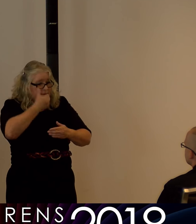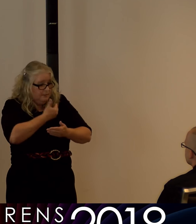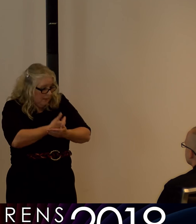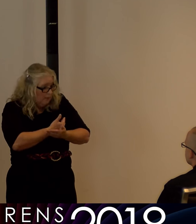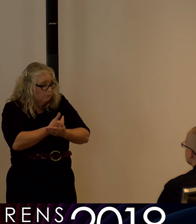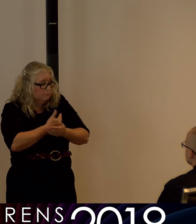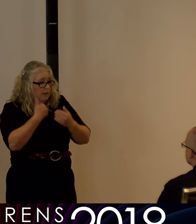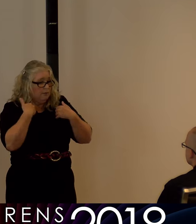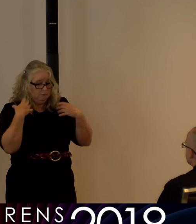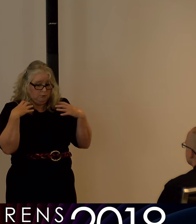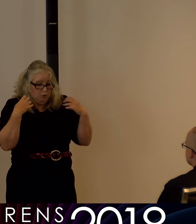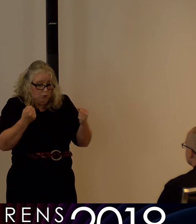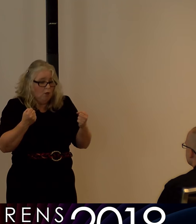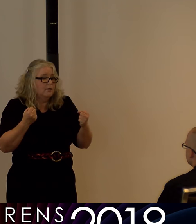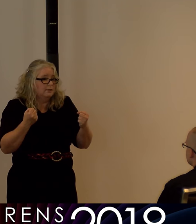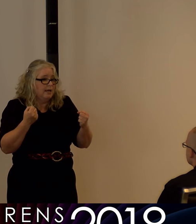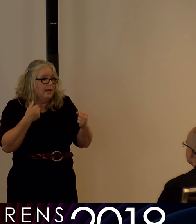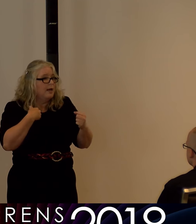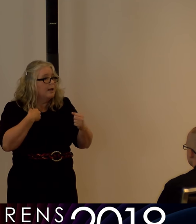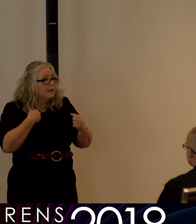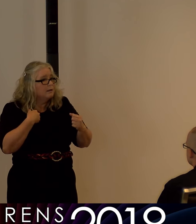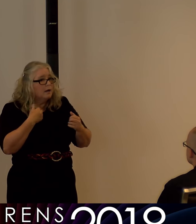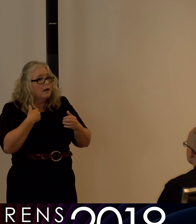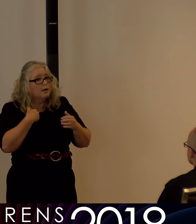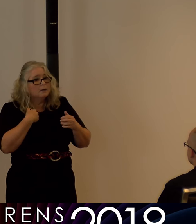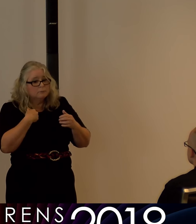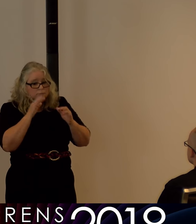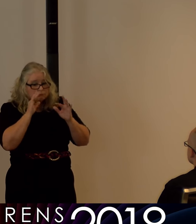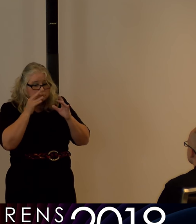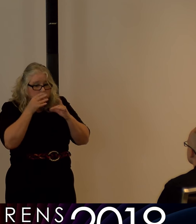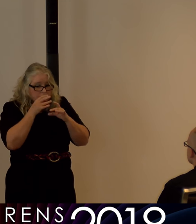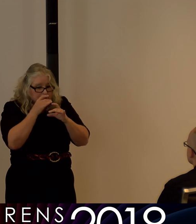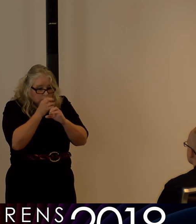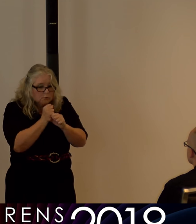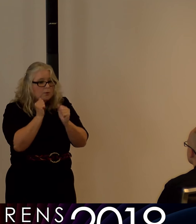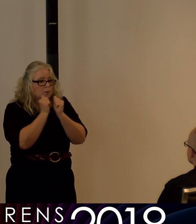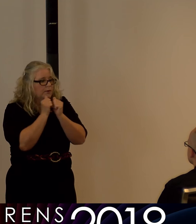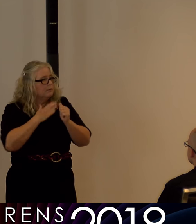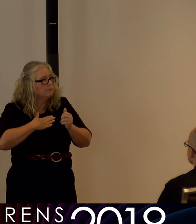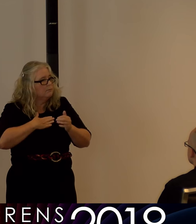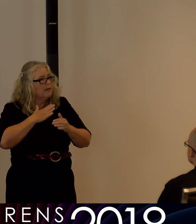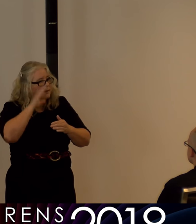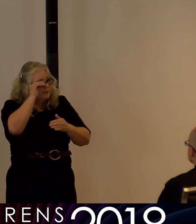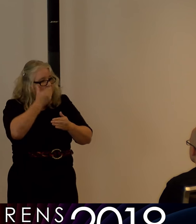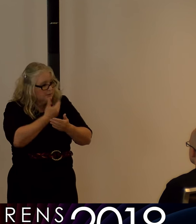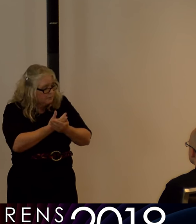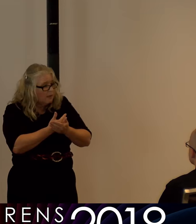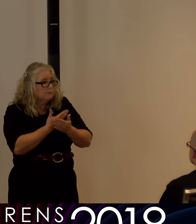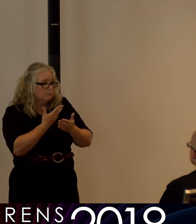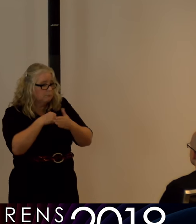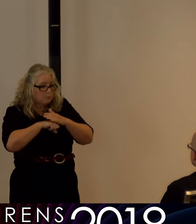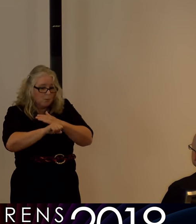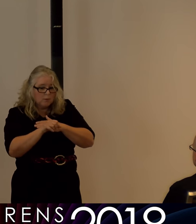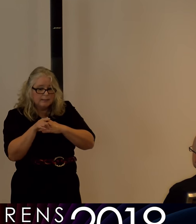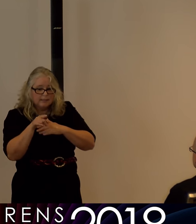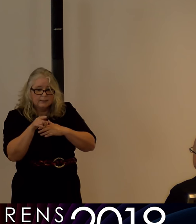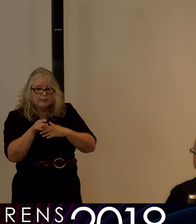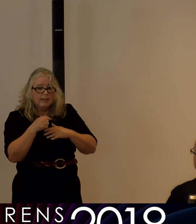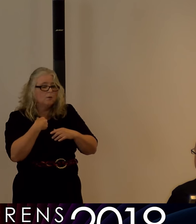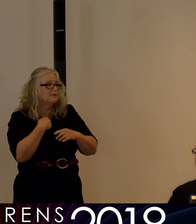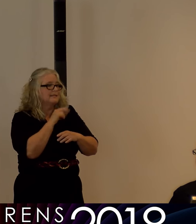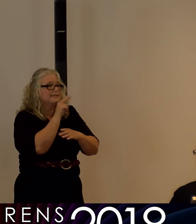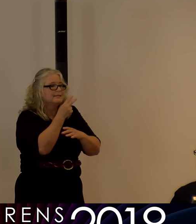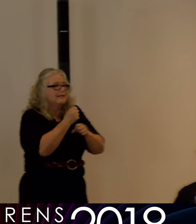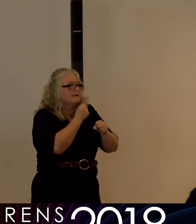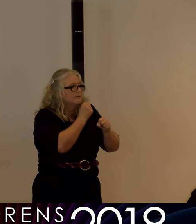born. I was a second year medical student at the University of Michigan, and he was born and was diagnosed